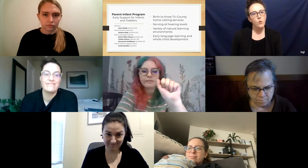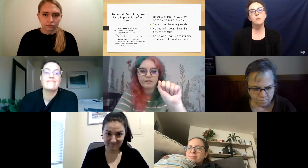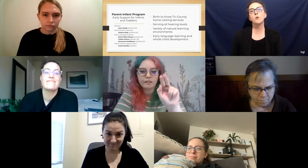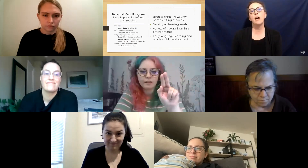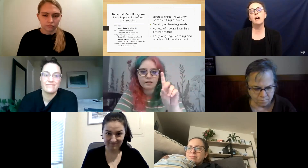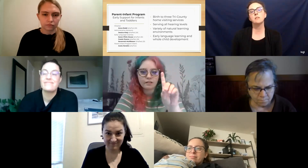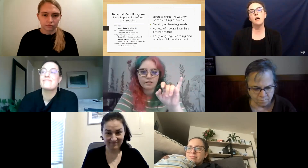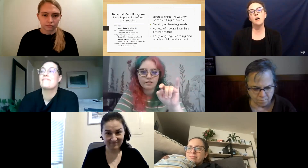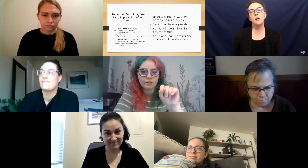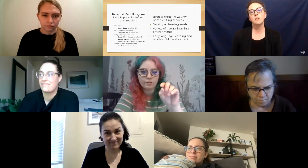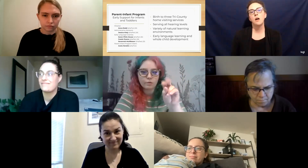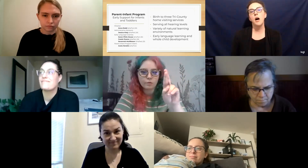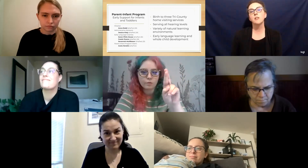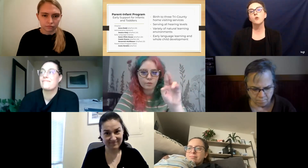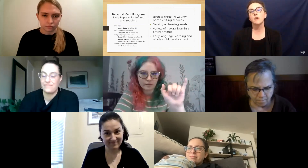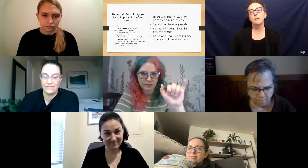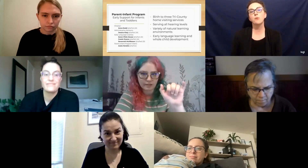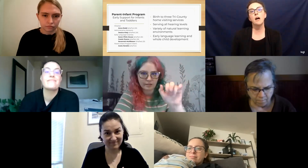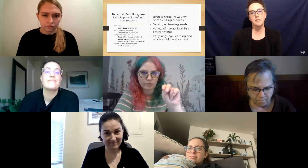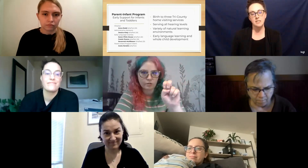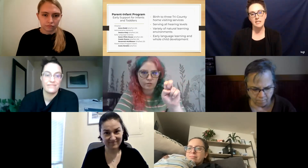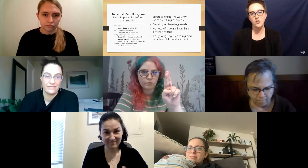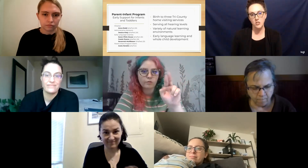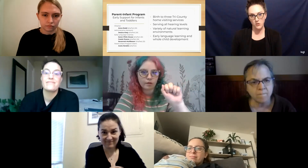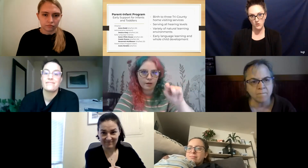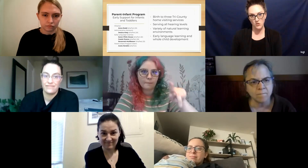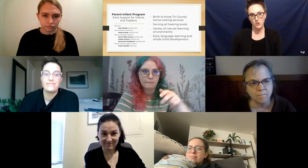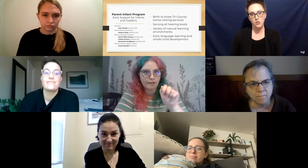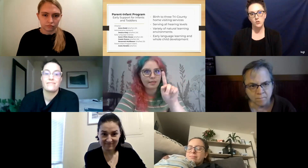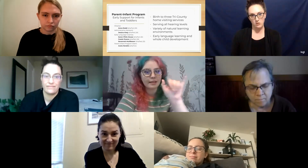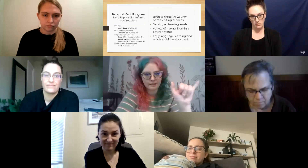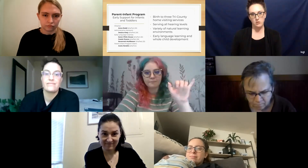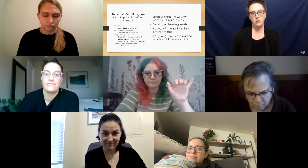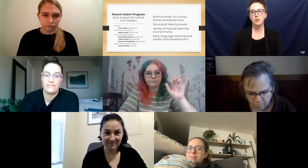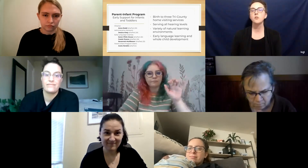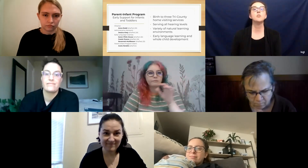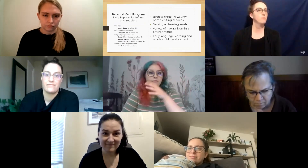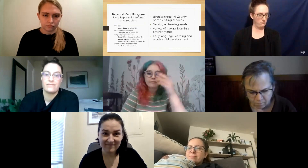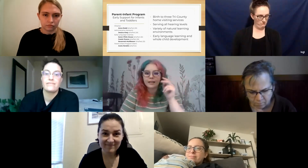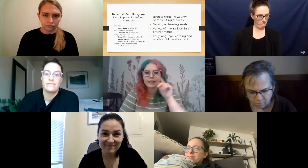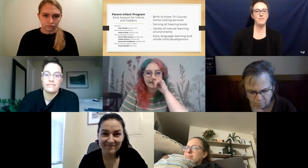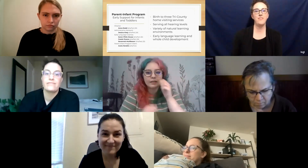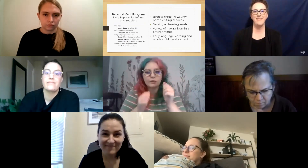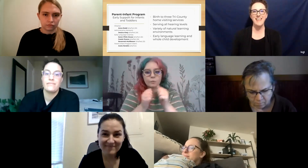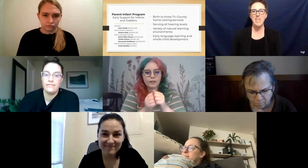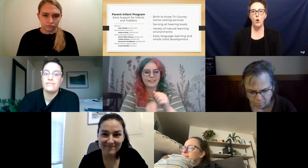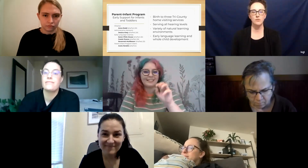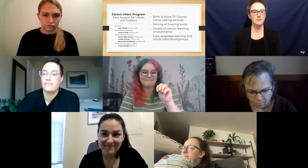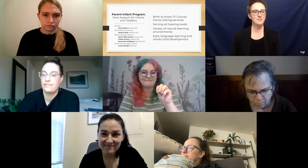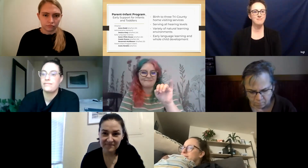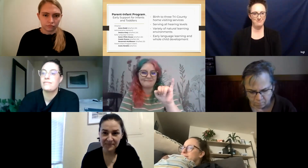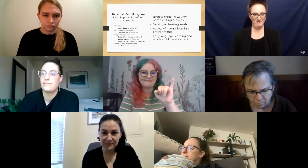or someone who has auditory processing issues. Auditory neuropathy.